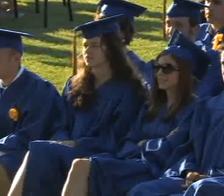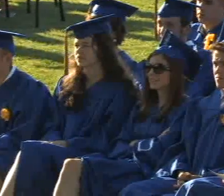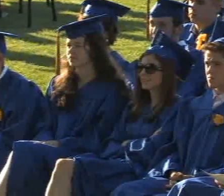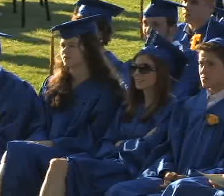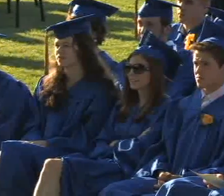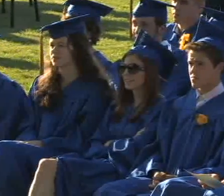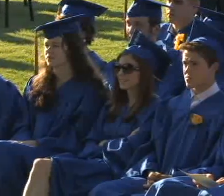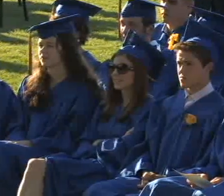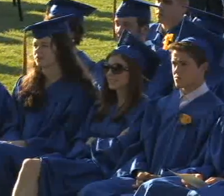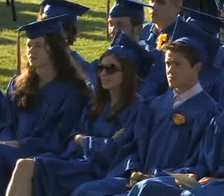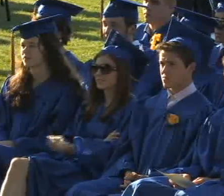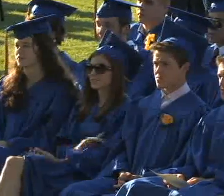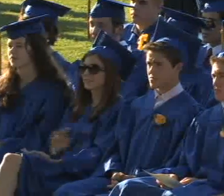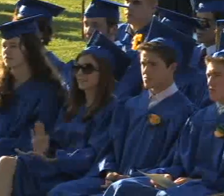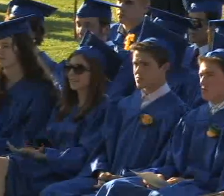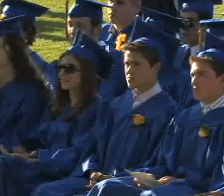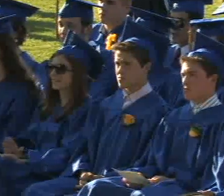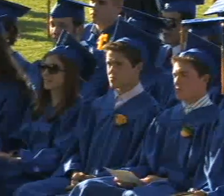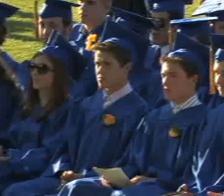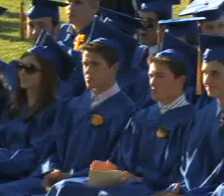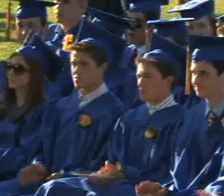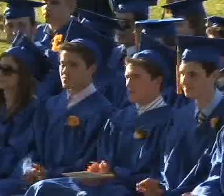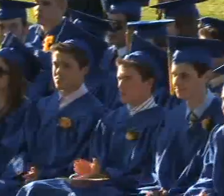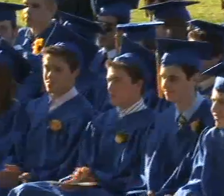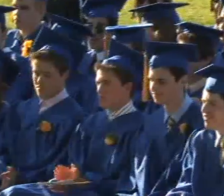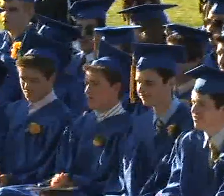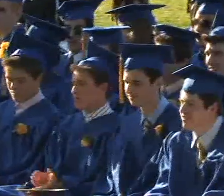is graduating with you guys today,